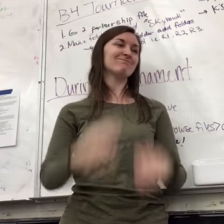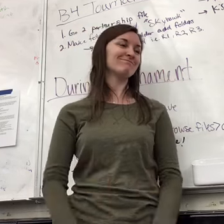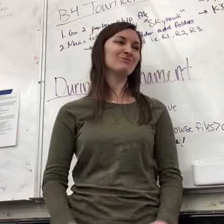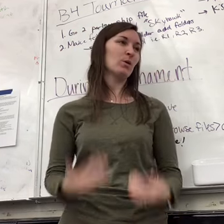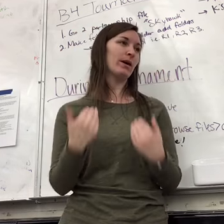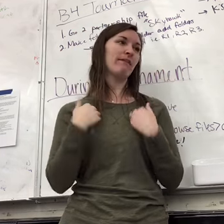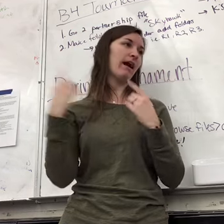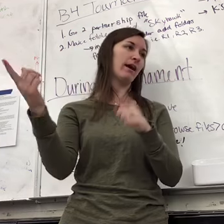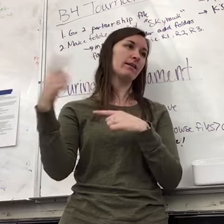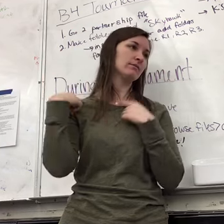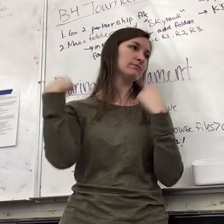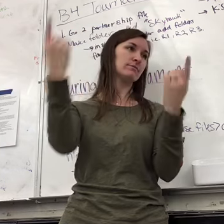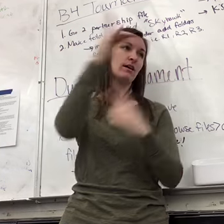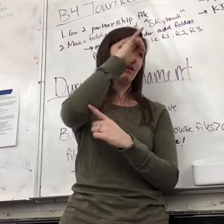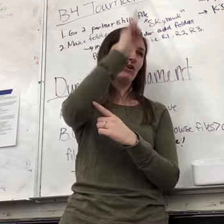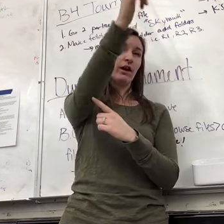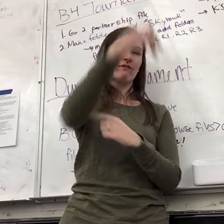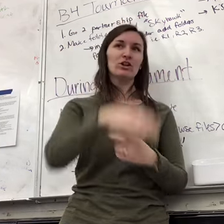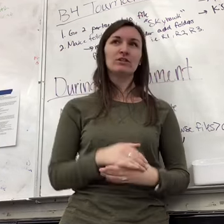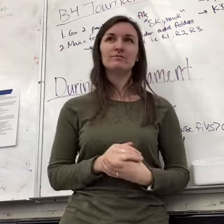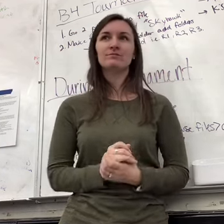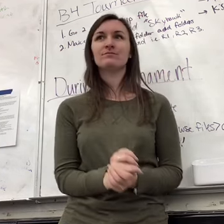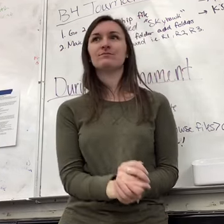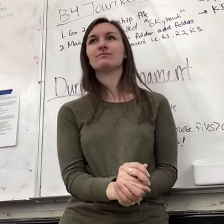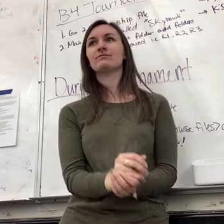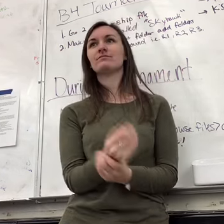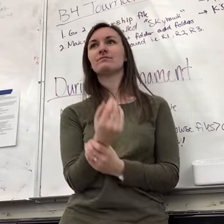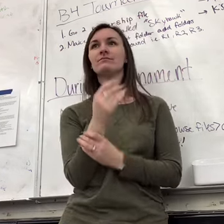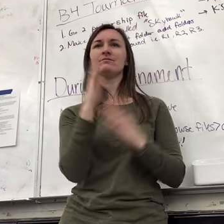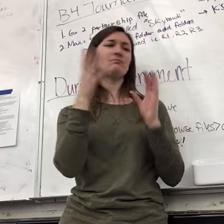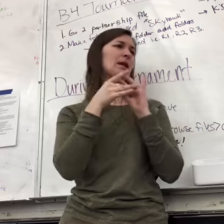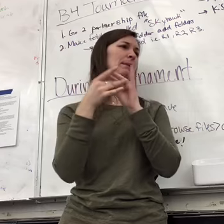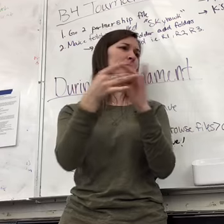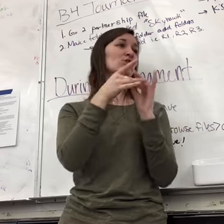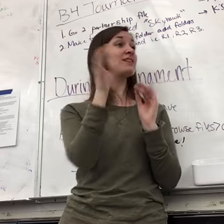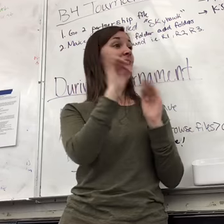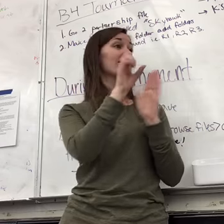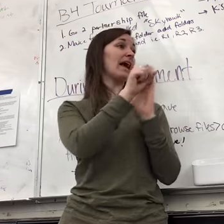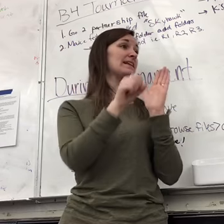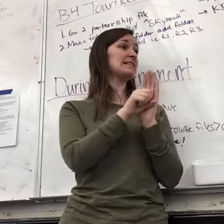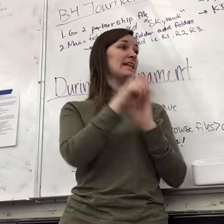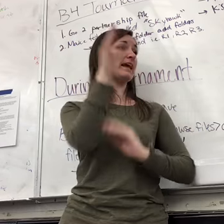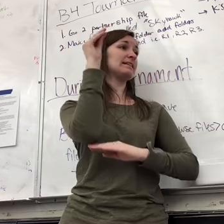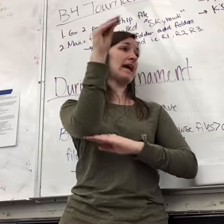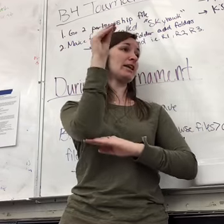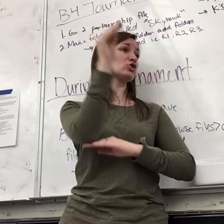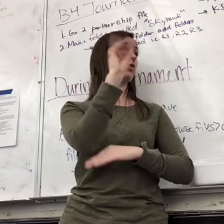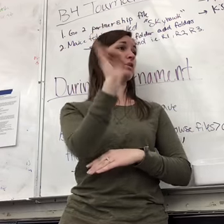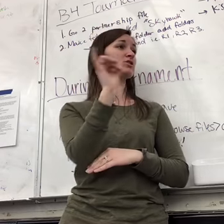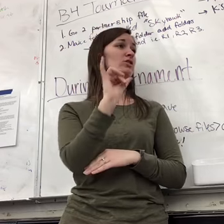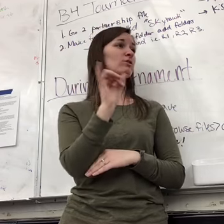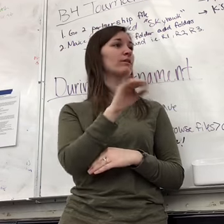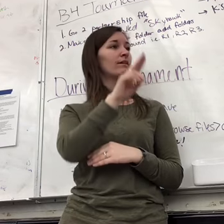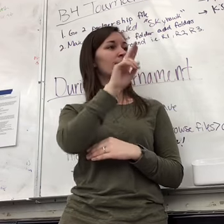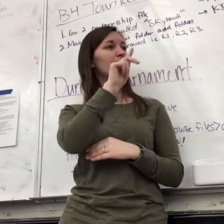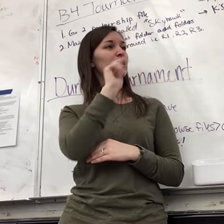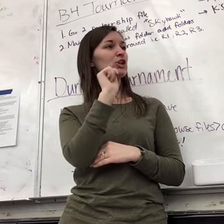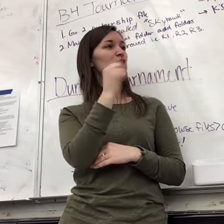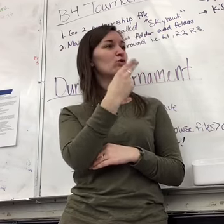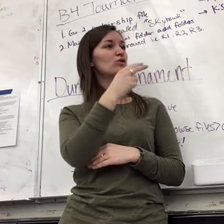like we've had the state dinosaur. I don't know, it's something like unity. What's our dinosaur? It's the Utah raptor. Okay. Nice. Okay, this